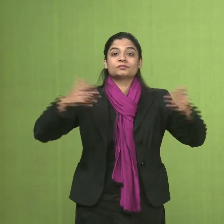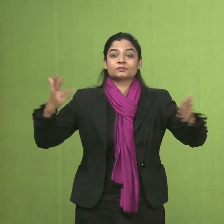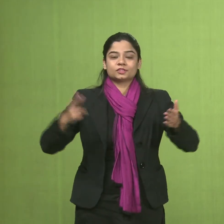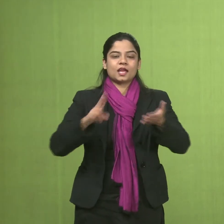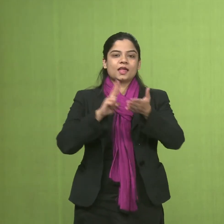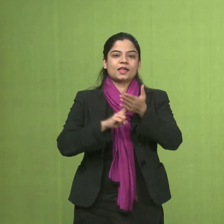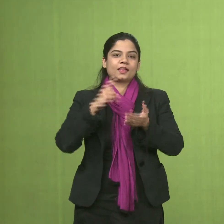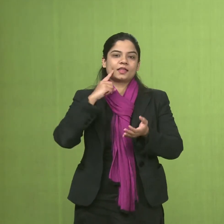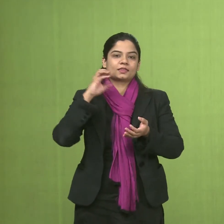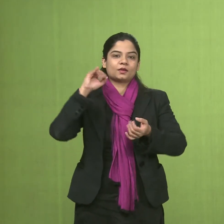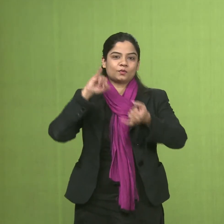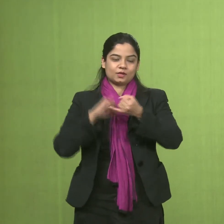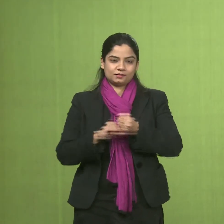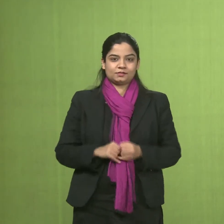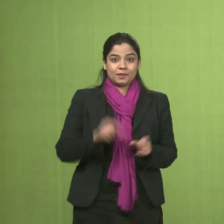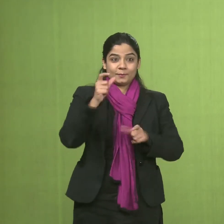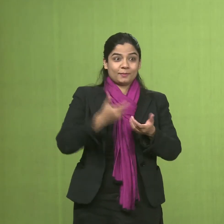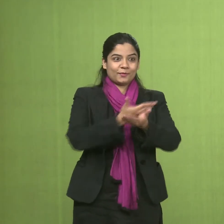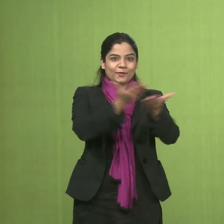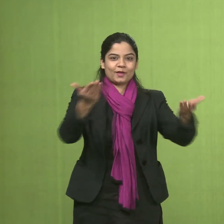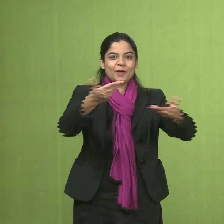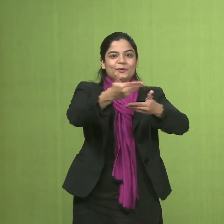Dear learners, welcome to NIOS,